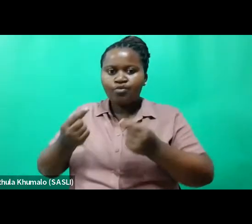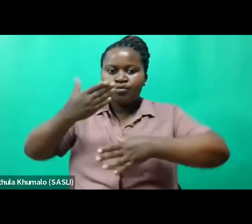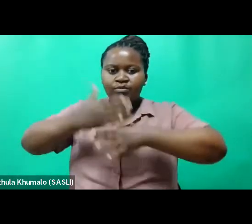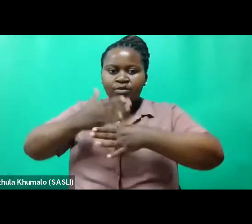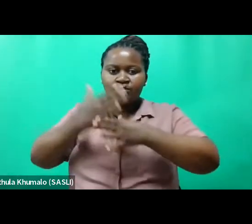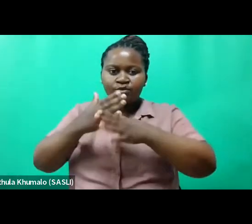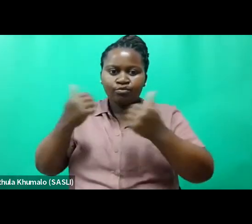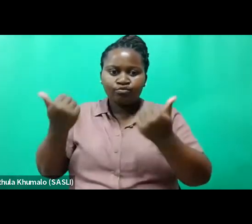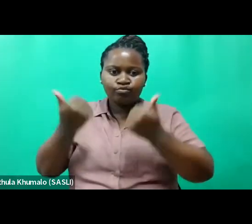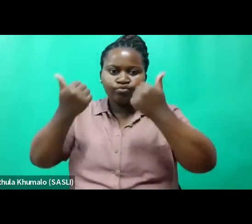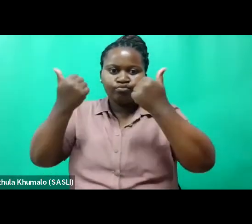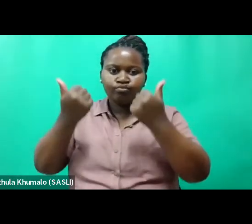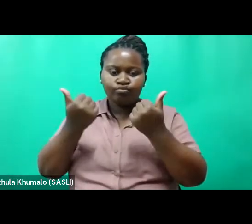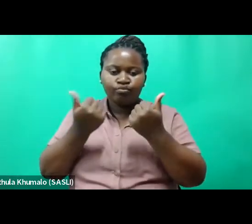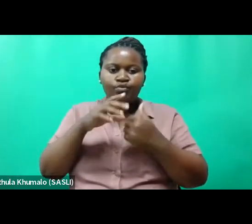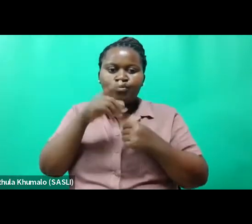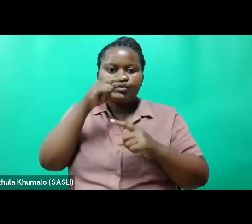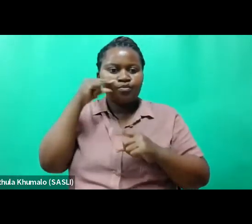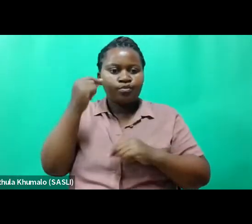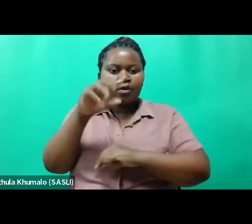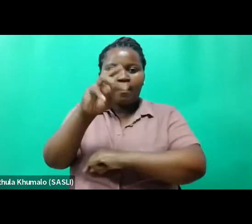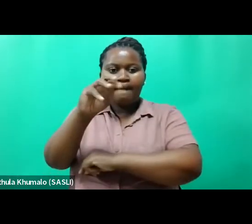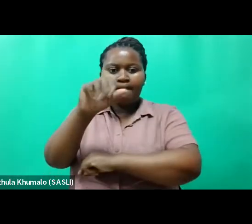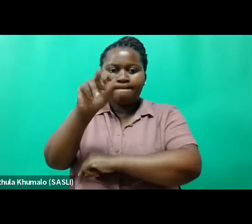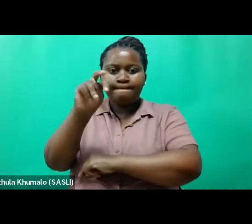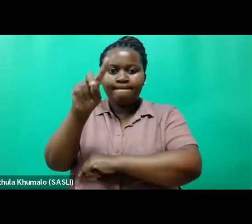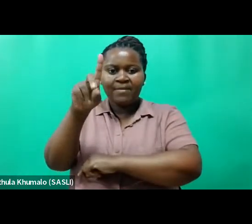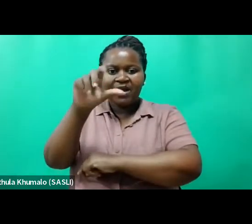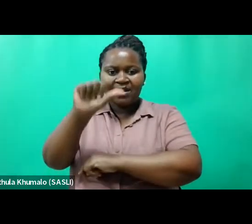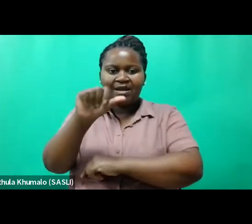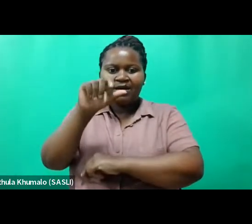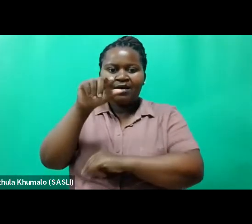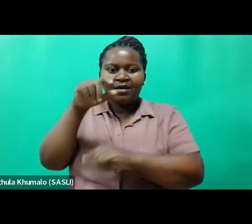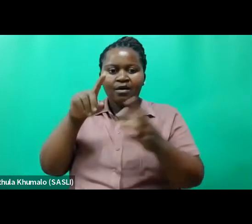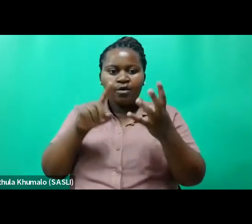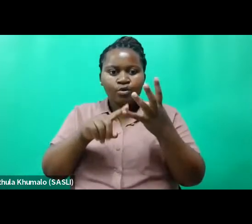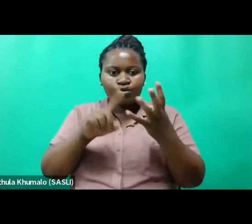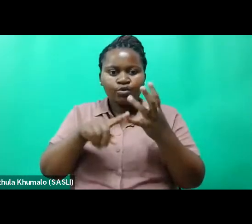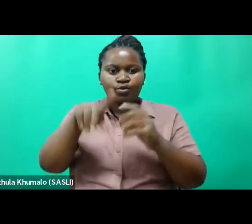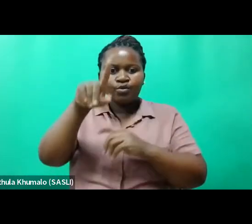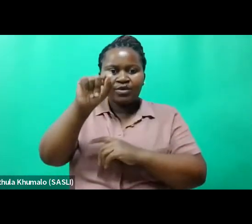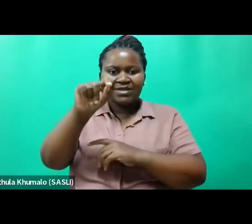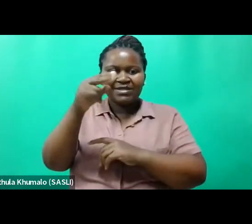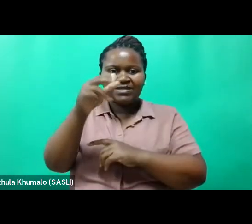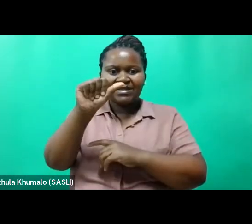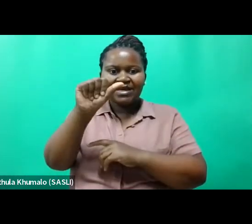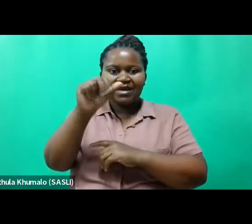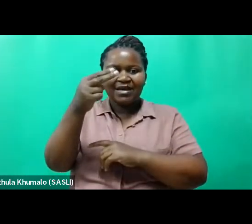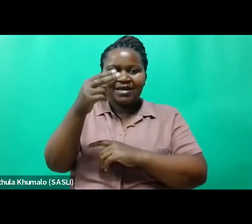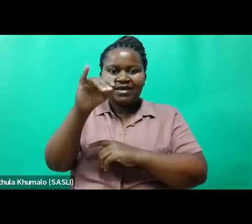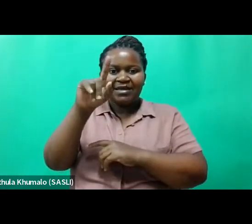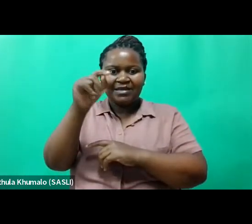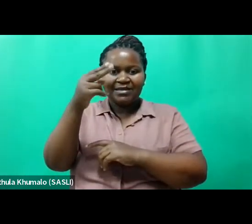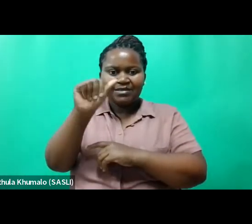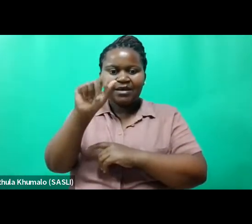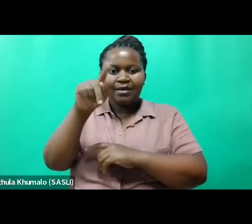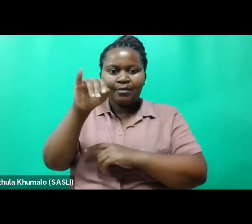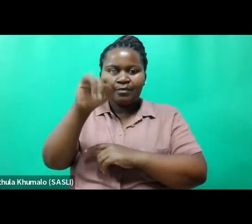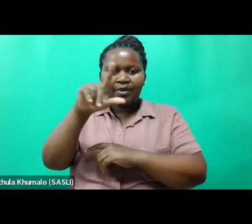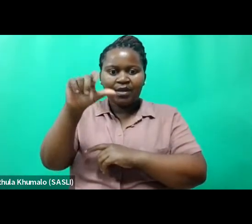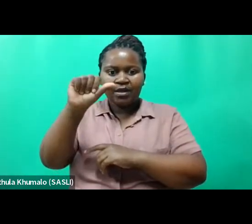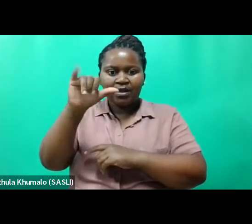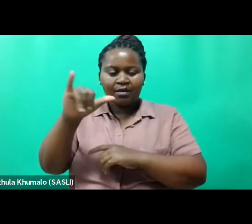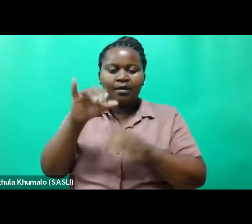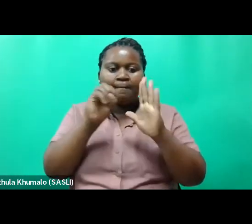Manda Dlamini. Our Technical Director, Mrs. Tahita Pillay. Our Marketing and Publicity